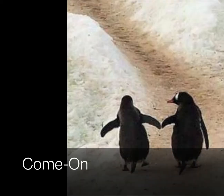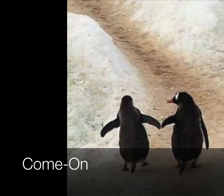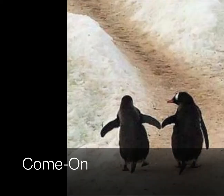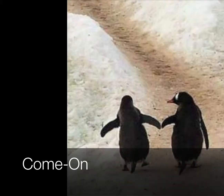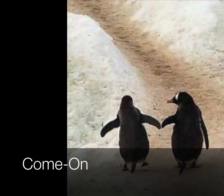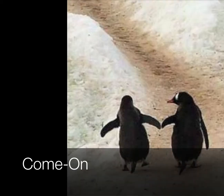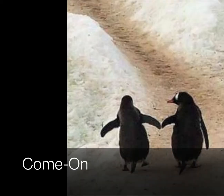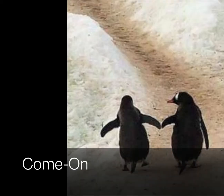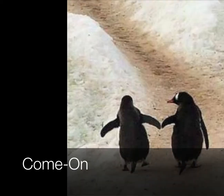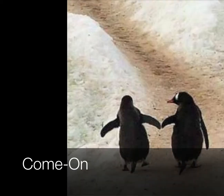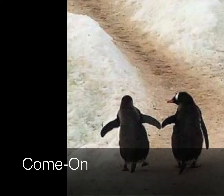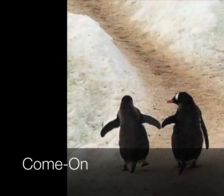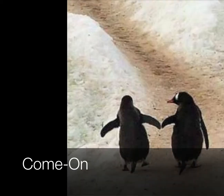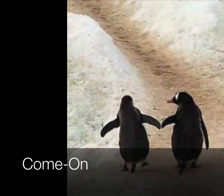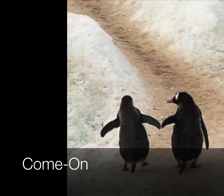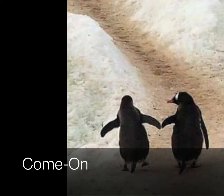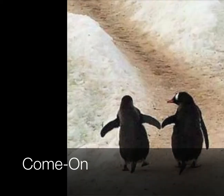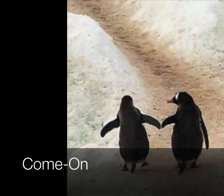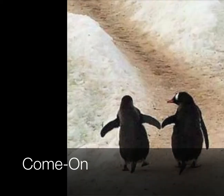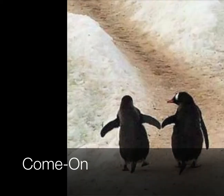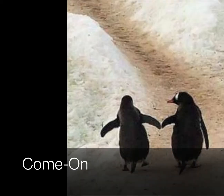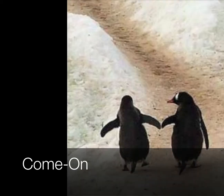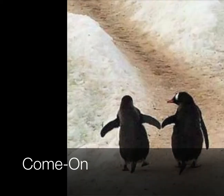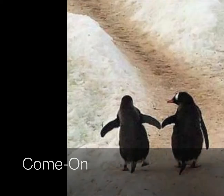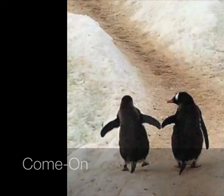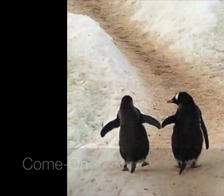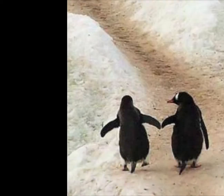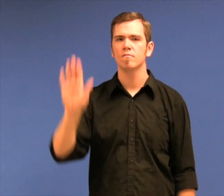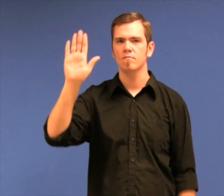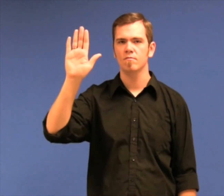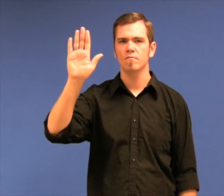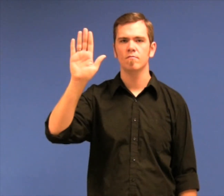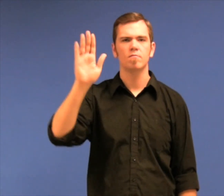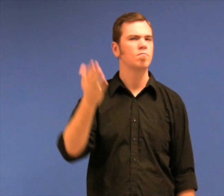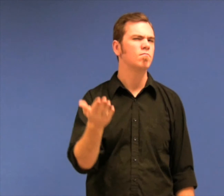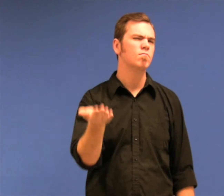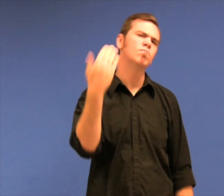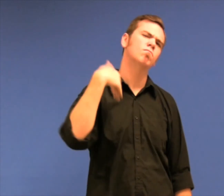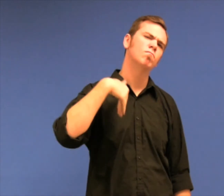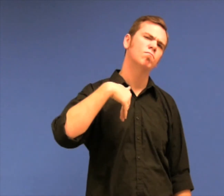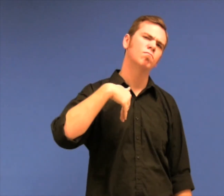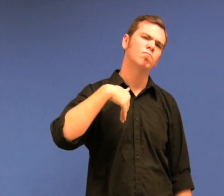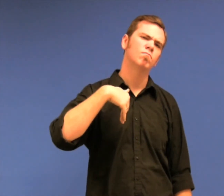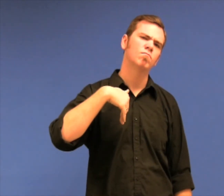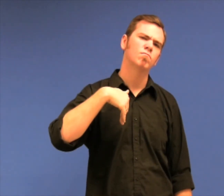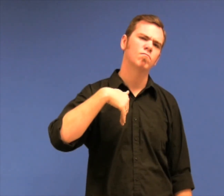The sign for come on, like come on with me. It's pretty natural. It's a natural gesture. It's come on.